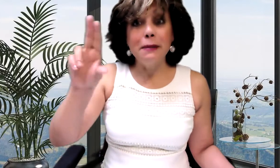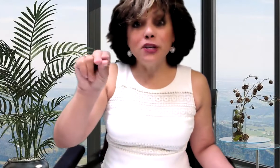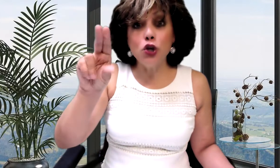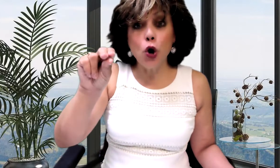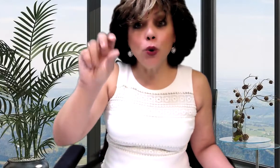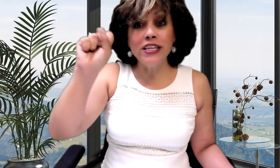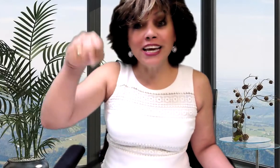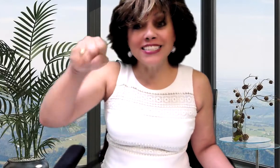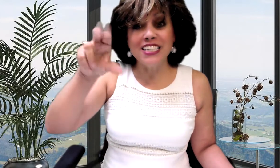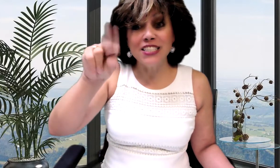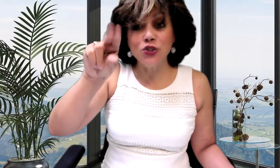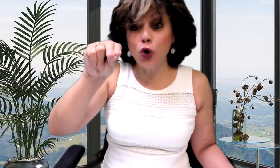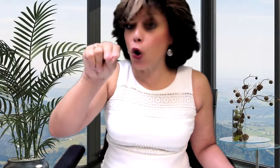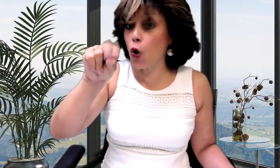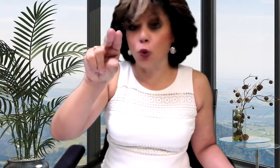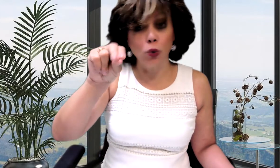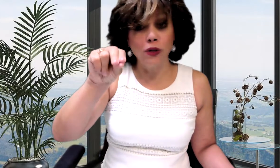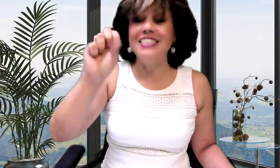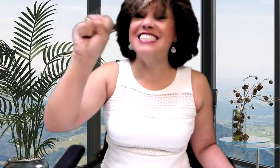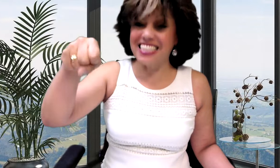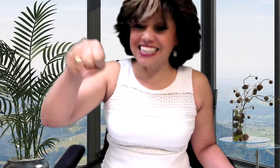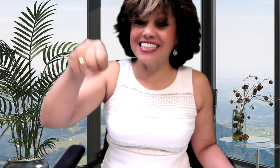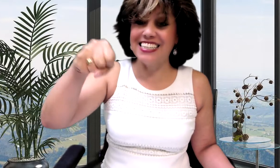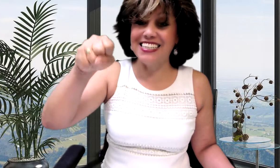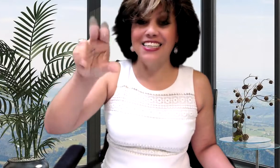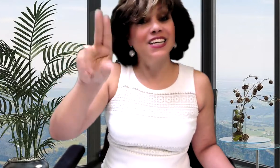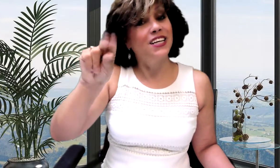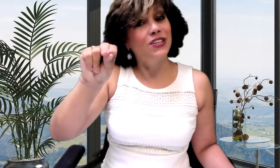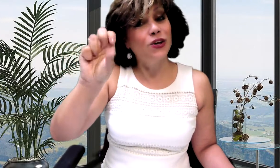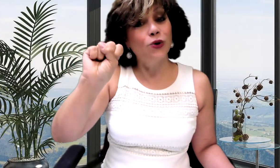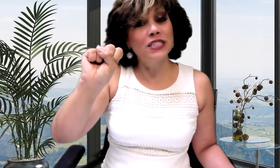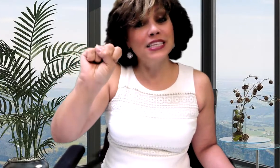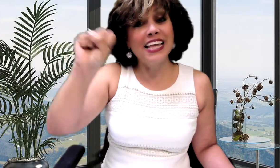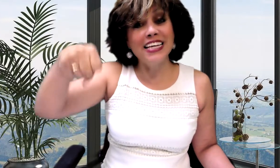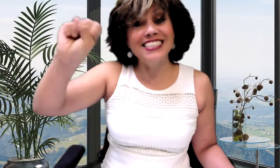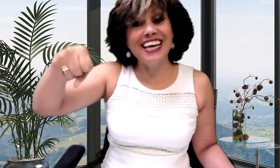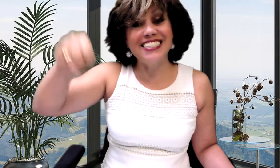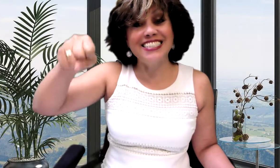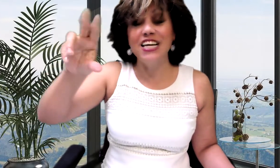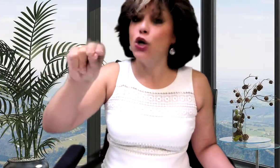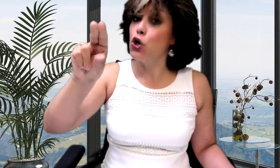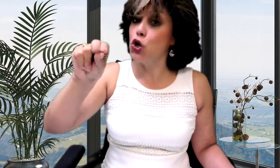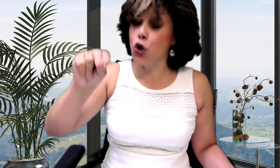Maybe no and yes. No, see. No, this is an S. Yes,